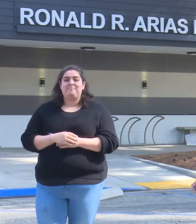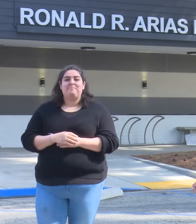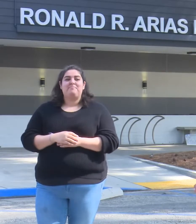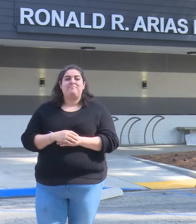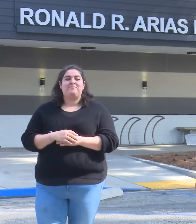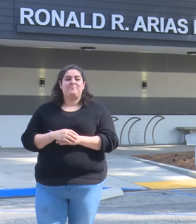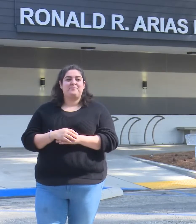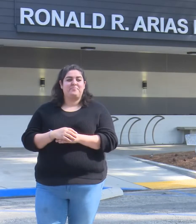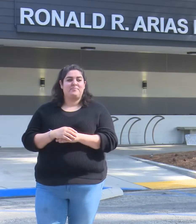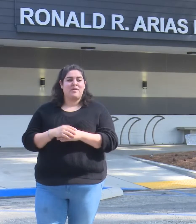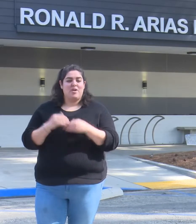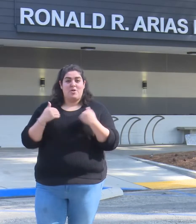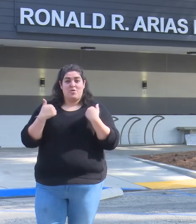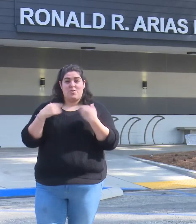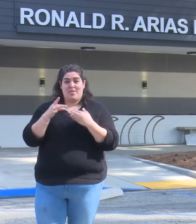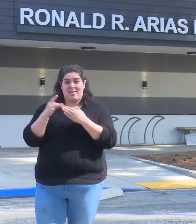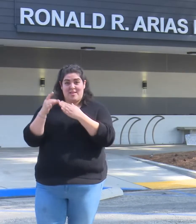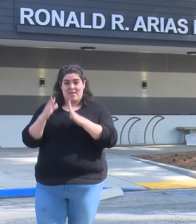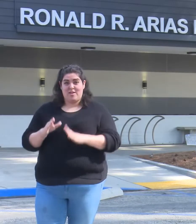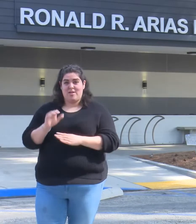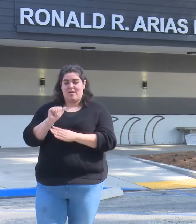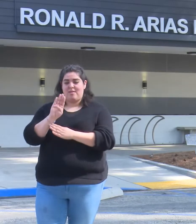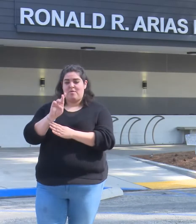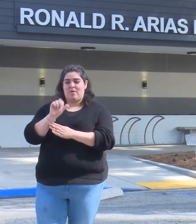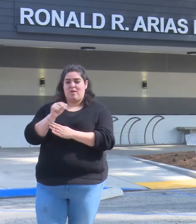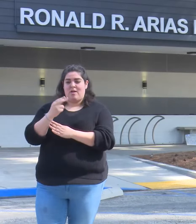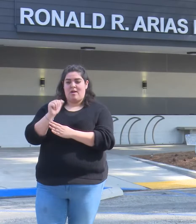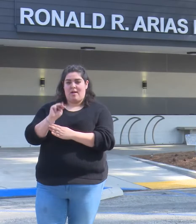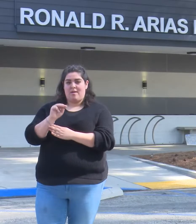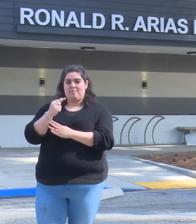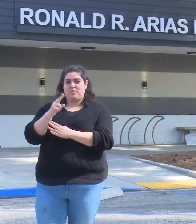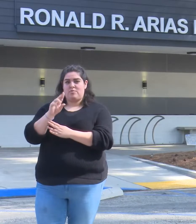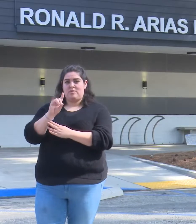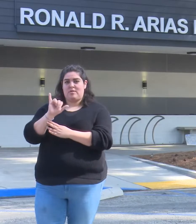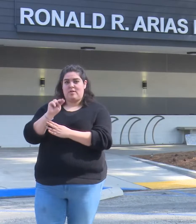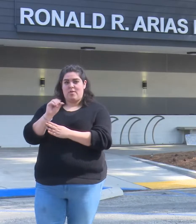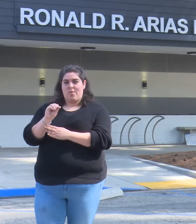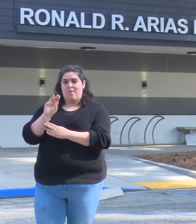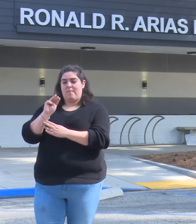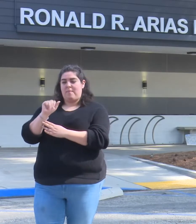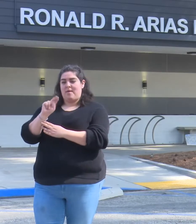our youth leader, Abraham Guadino Manzo,